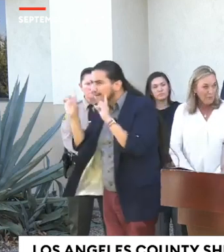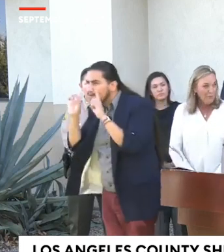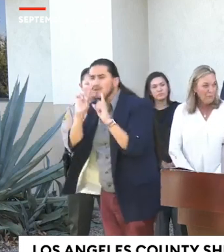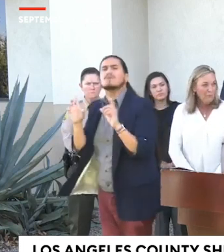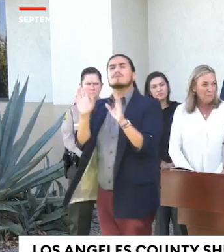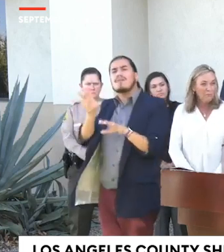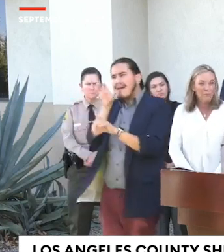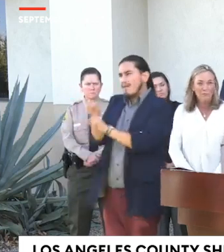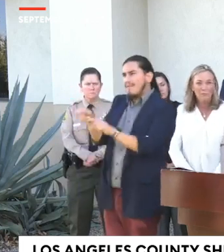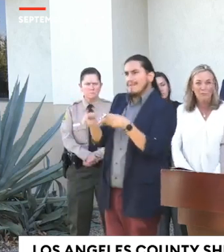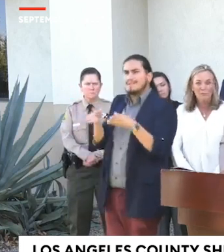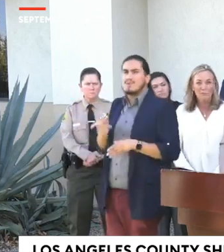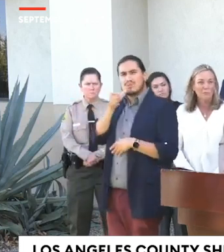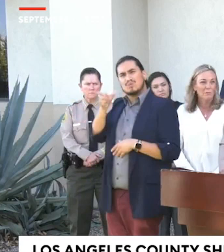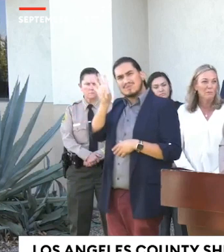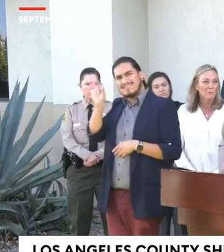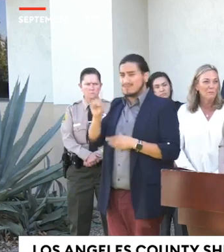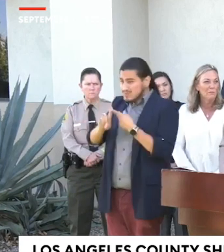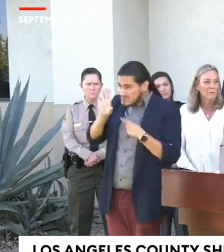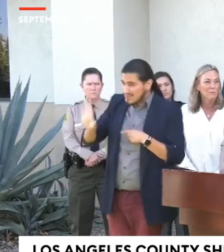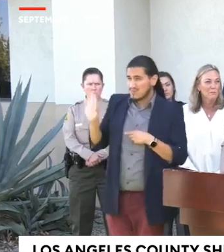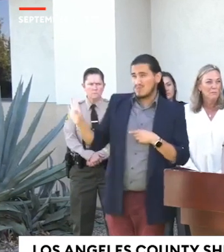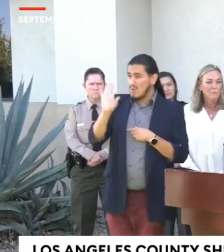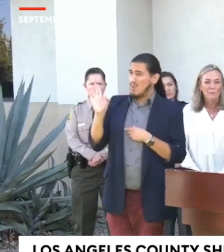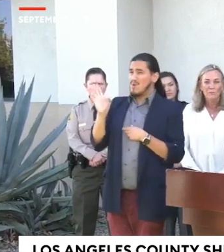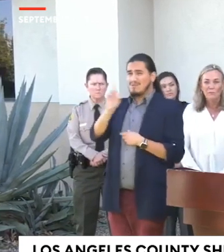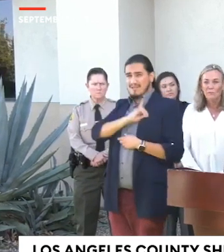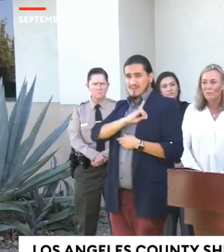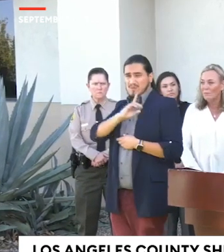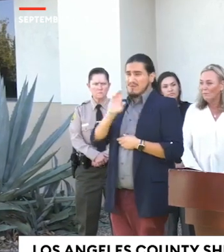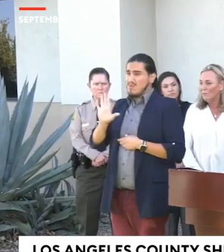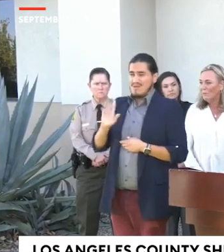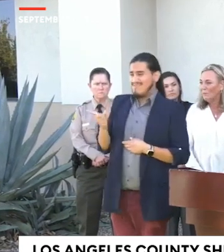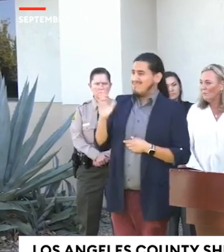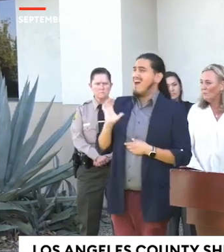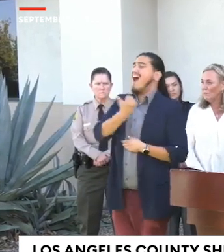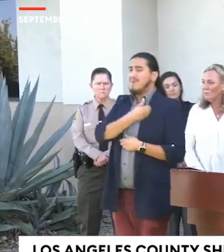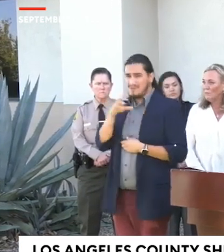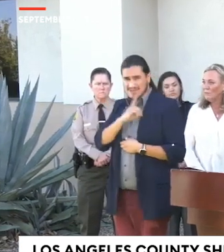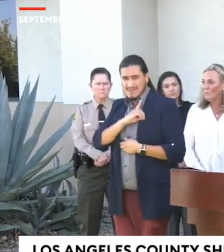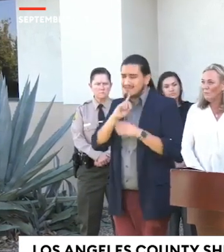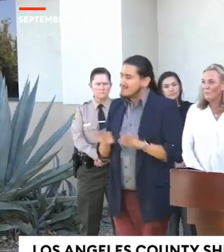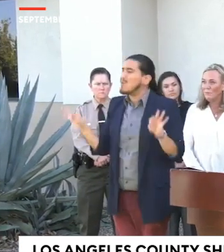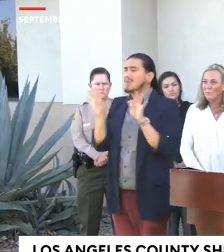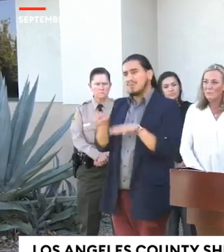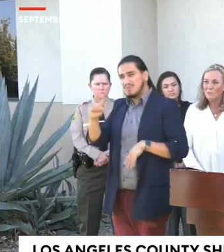coward that did this to one of your deputies, one of our deputies. That's very, very